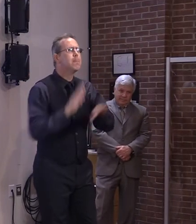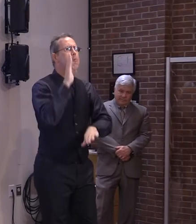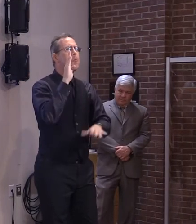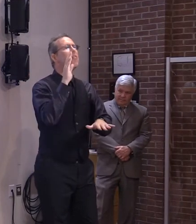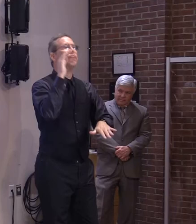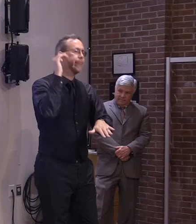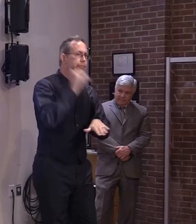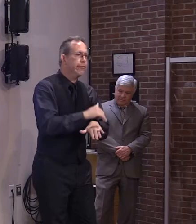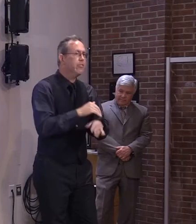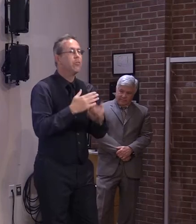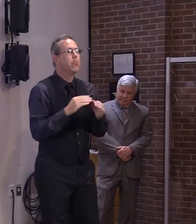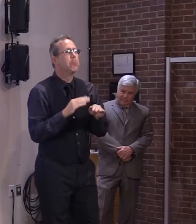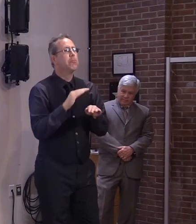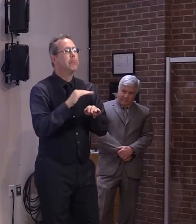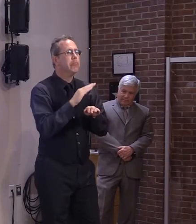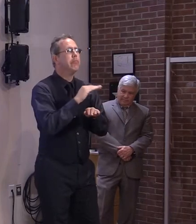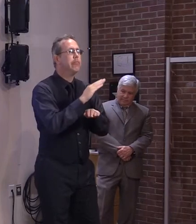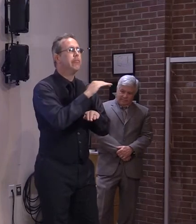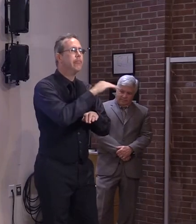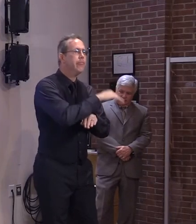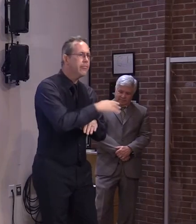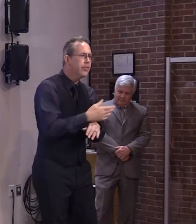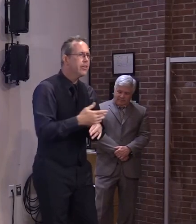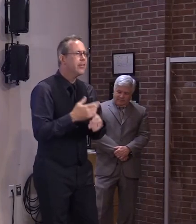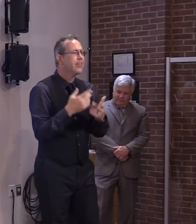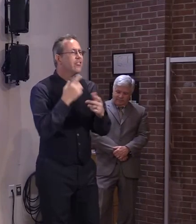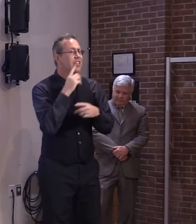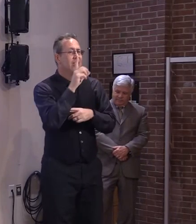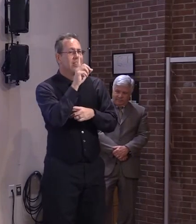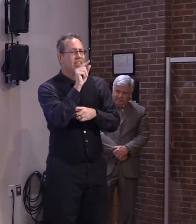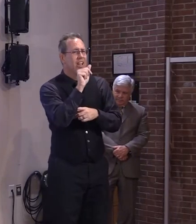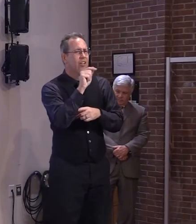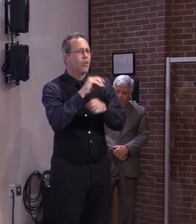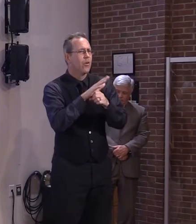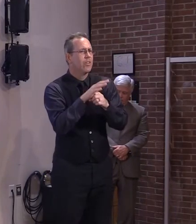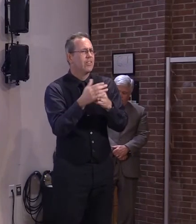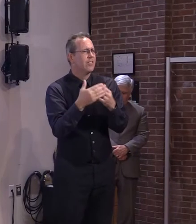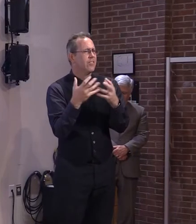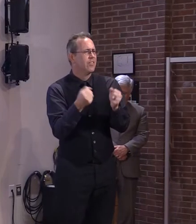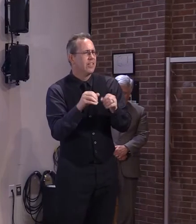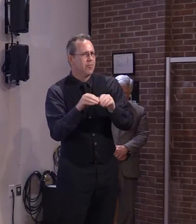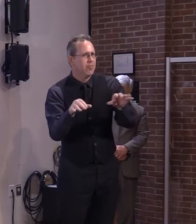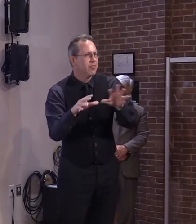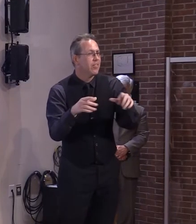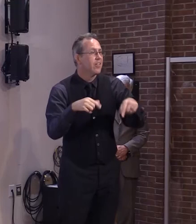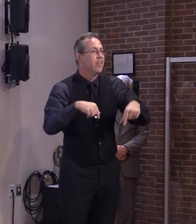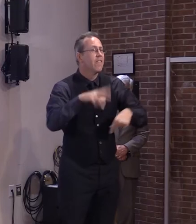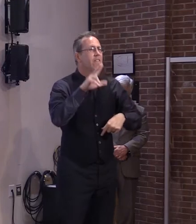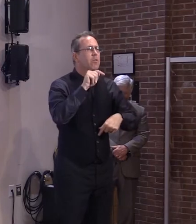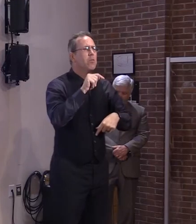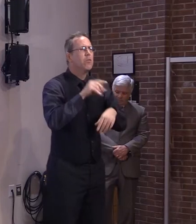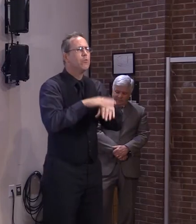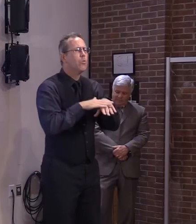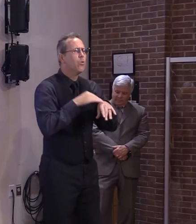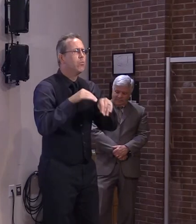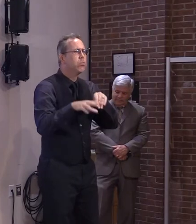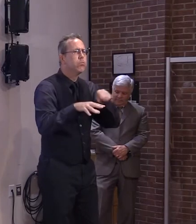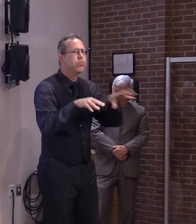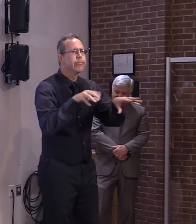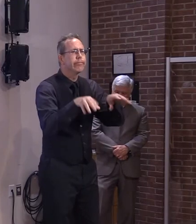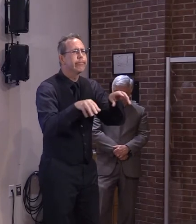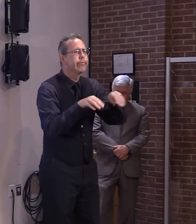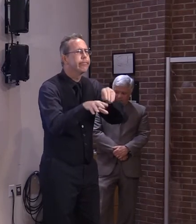states just more quickly than it has in Vermont. So the bad news is that, the heightened cases might not come down as quickly as some of these